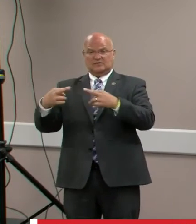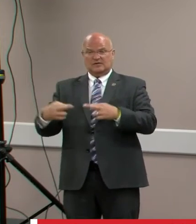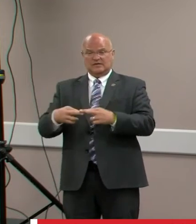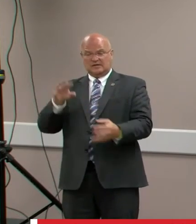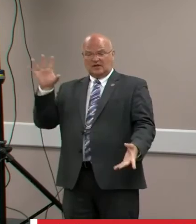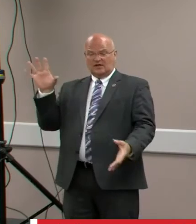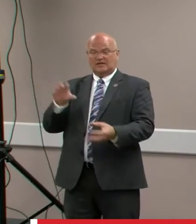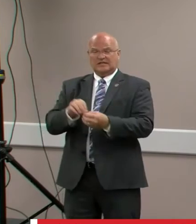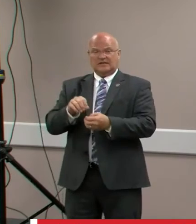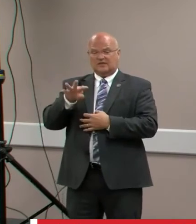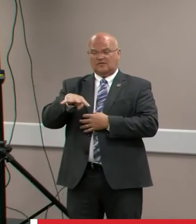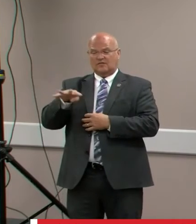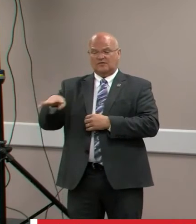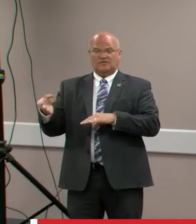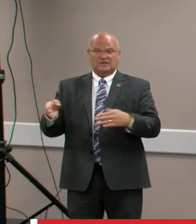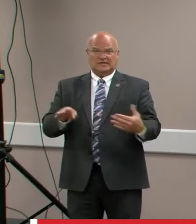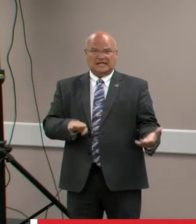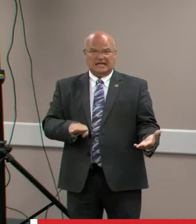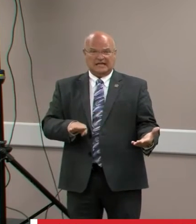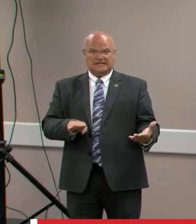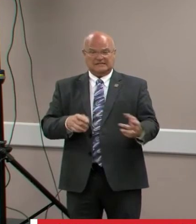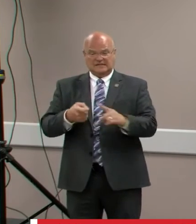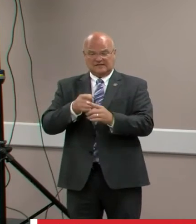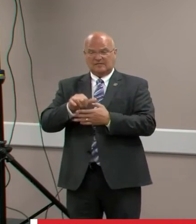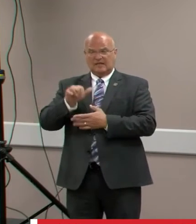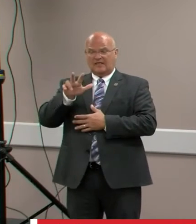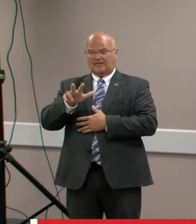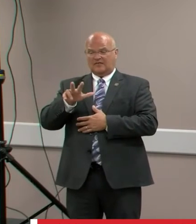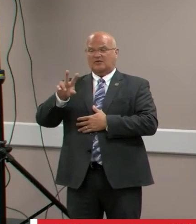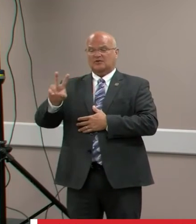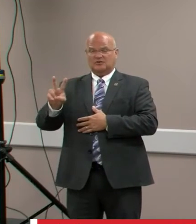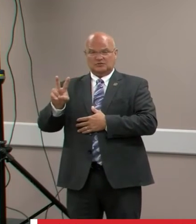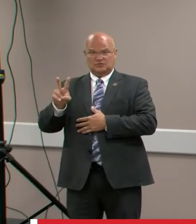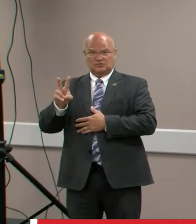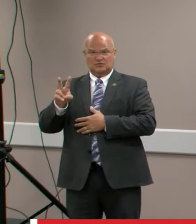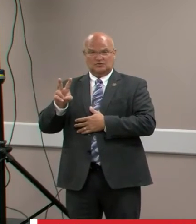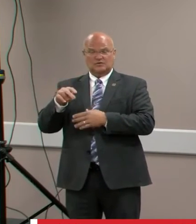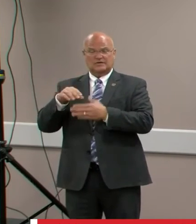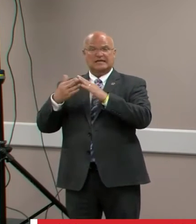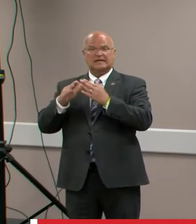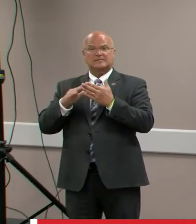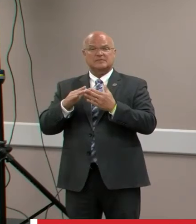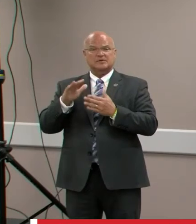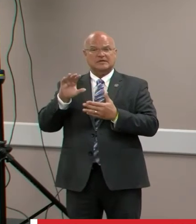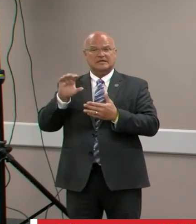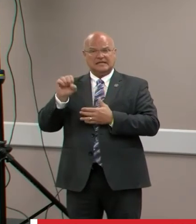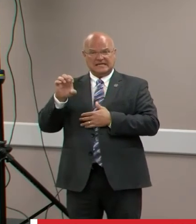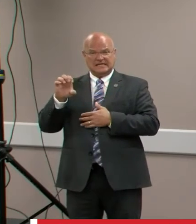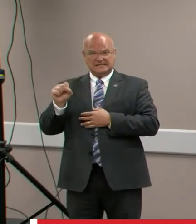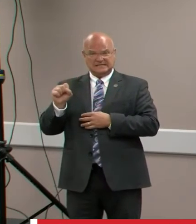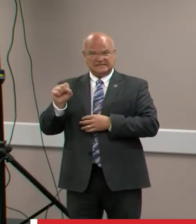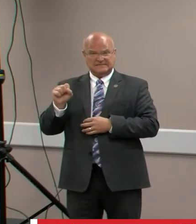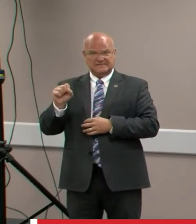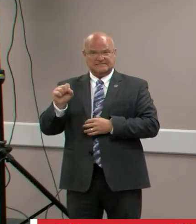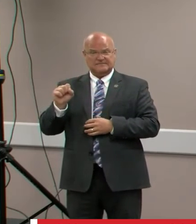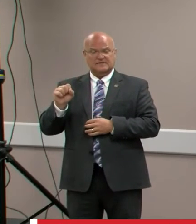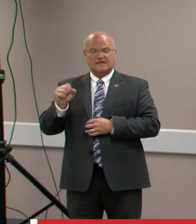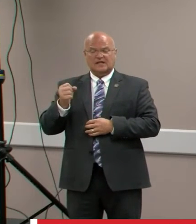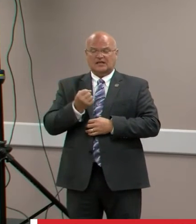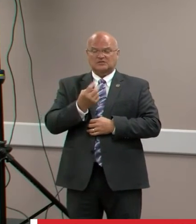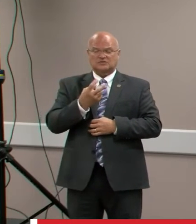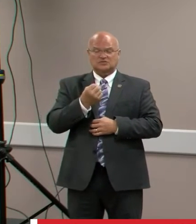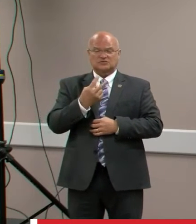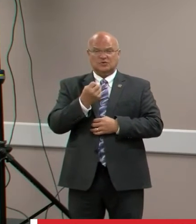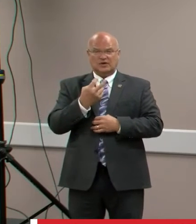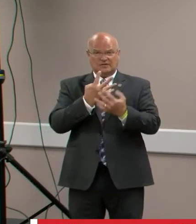a total of 44 deaths. And of those, 32 have been in among community cases, and 12